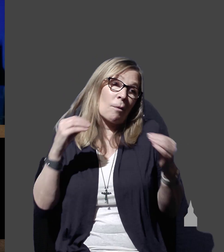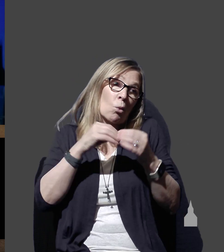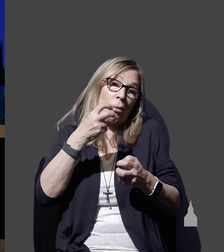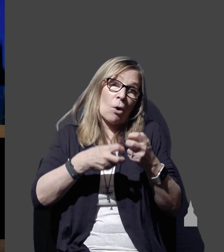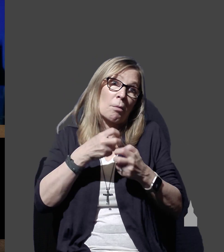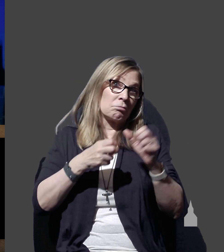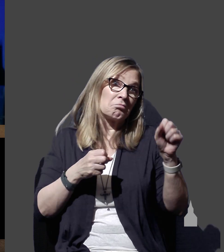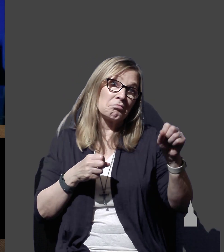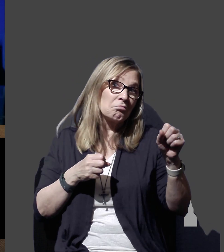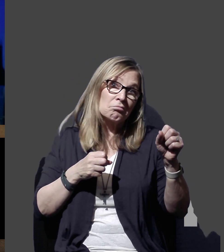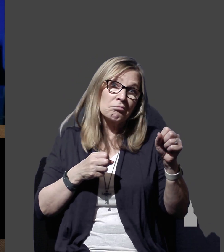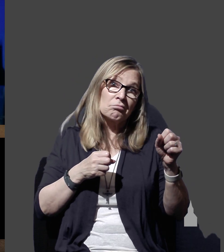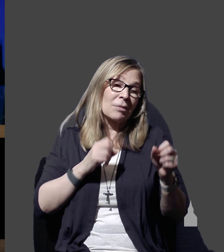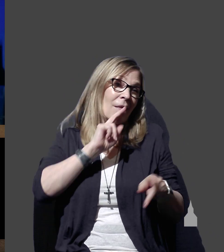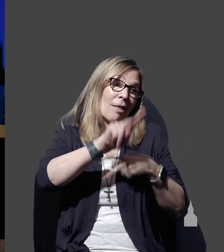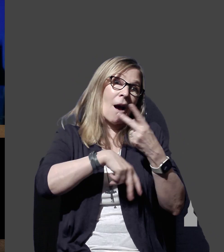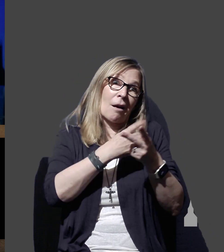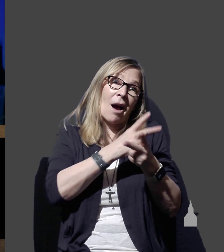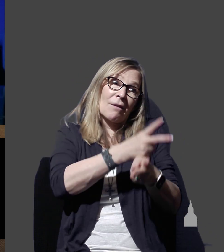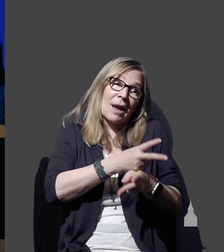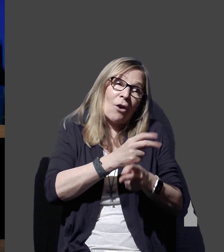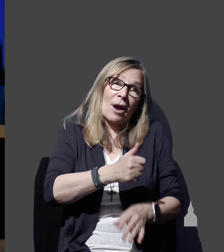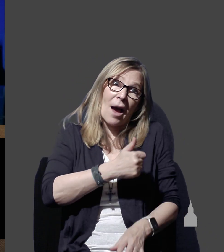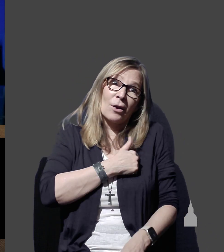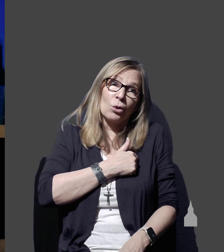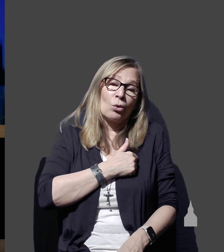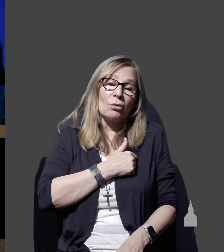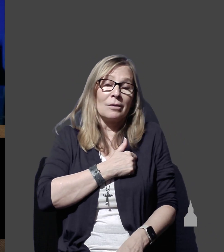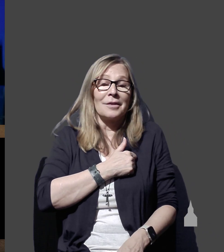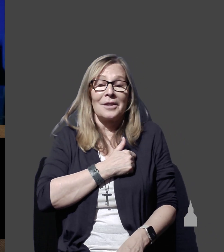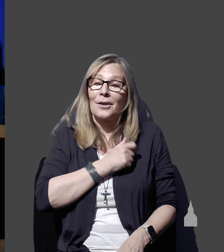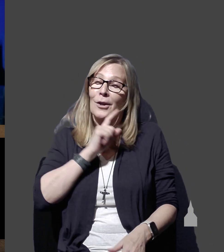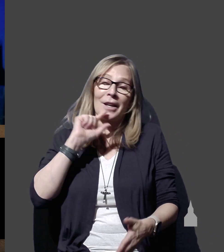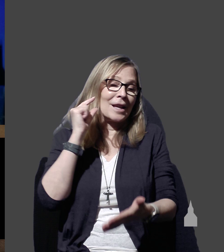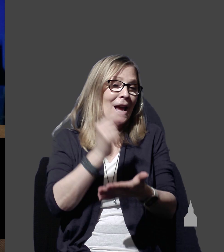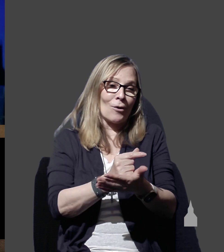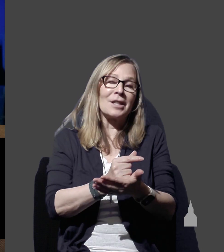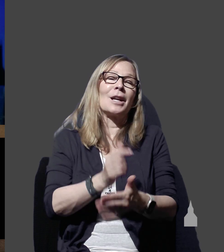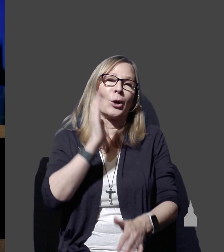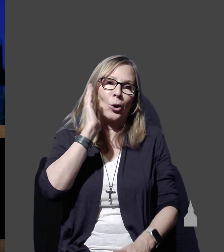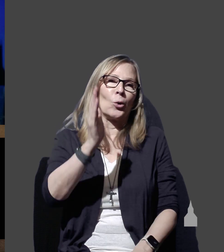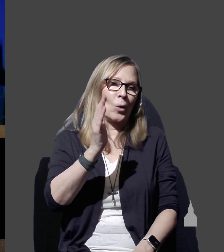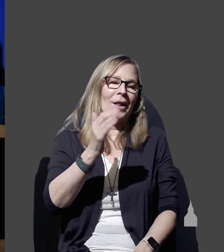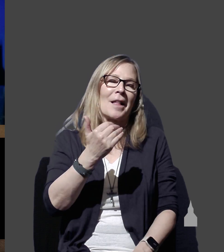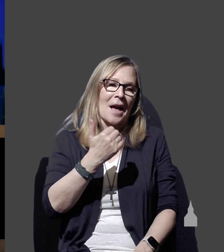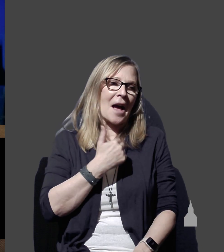problems. In fact, this kind of caring attitude assures that you will, but you